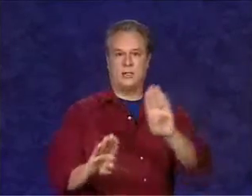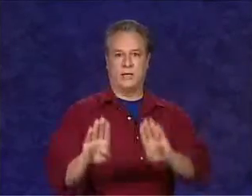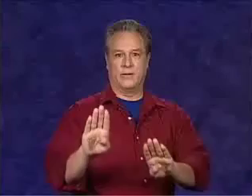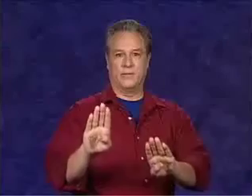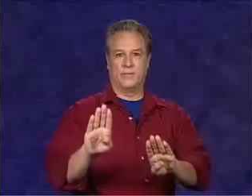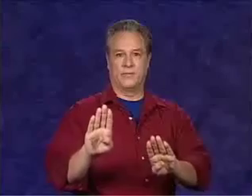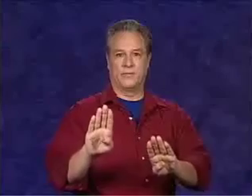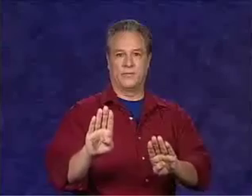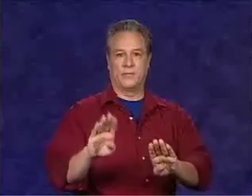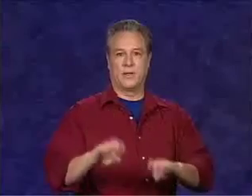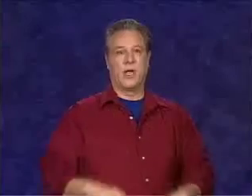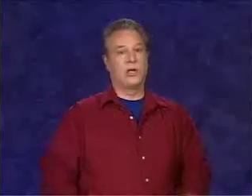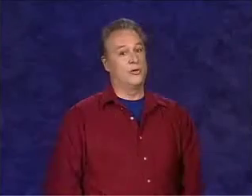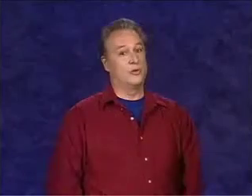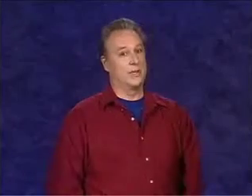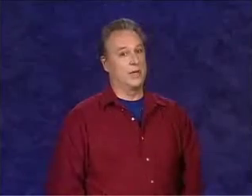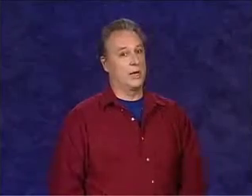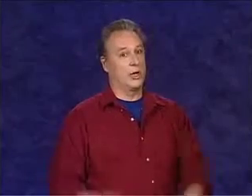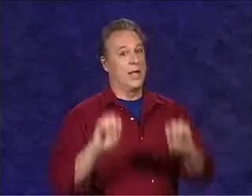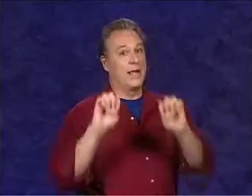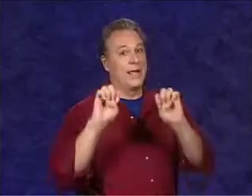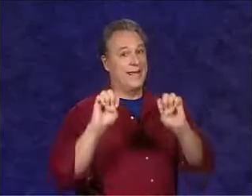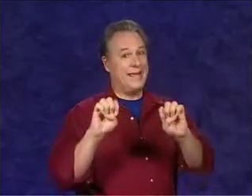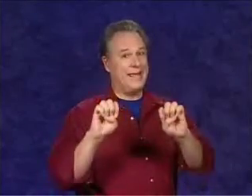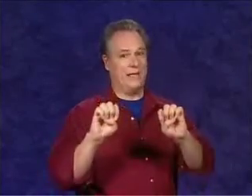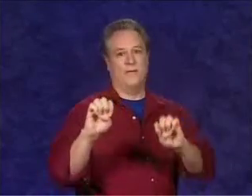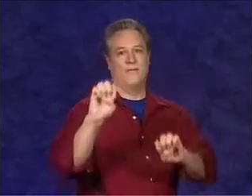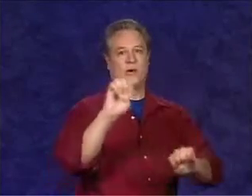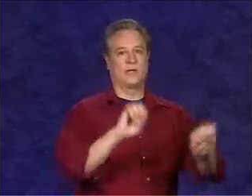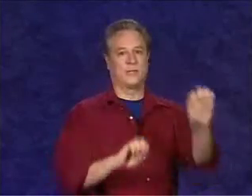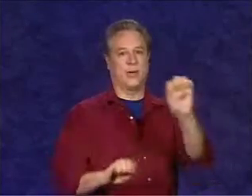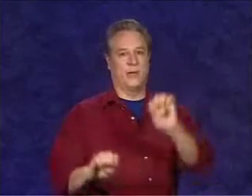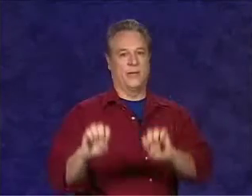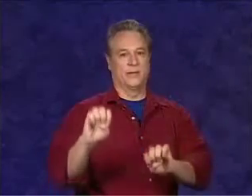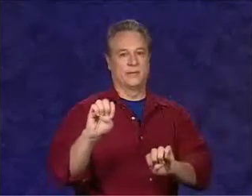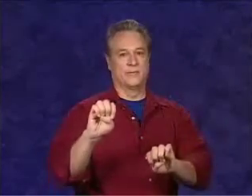biology. Use the letter E for experiment.